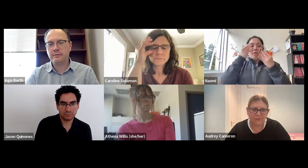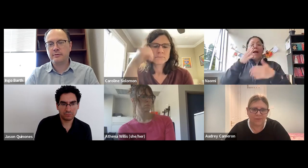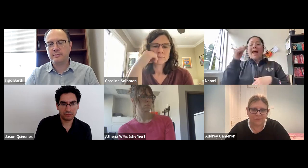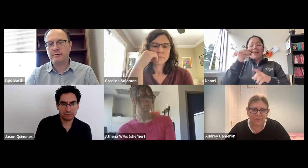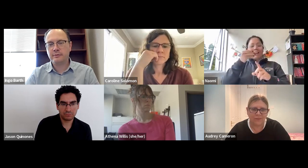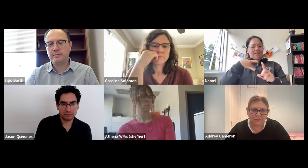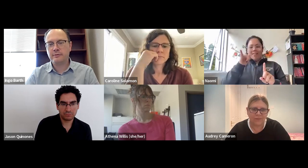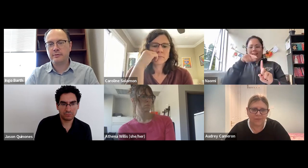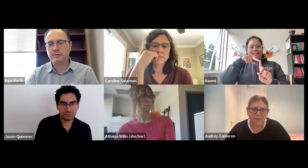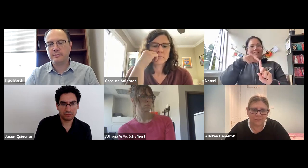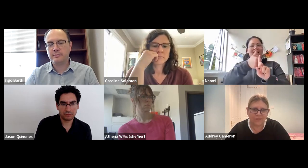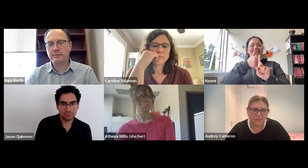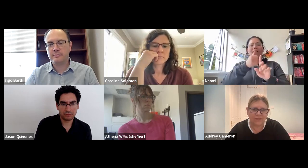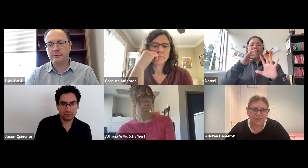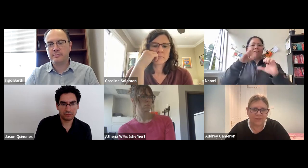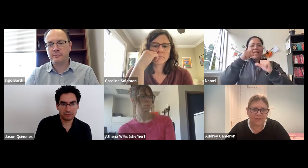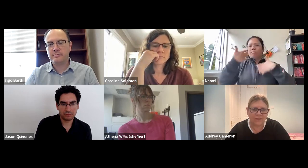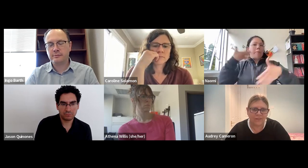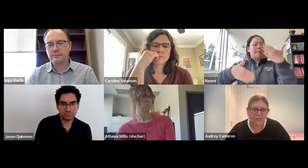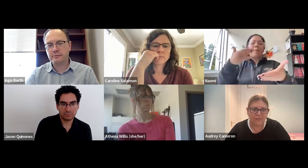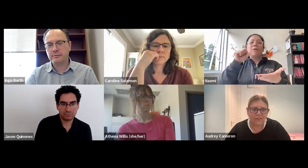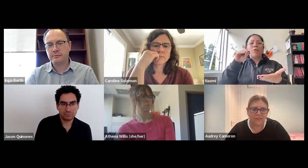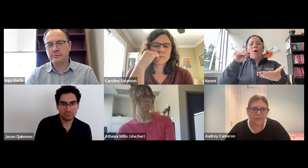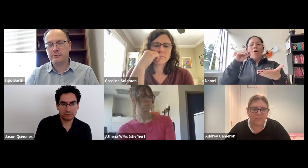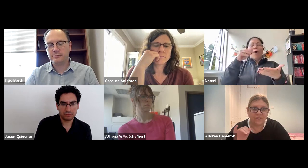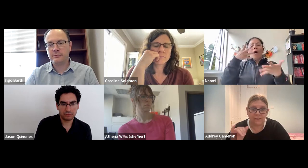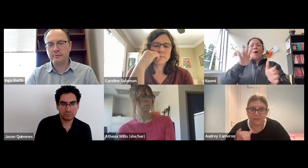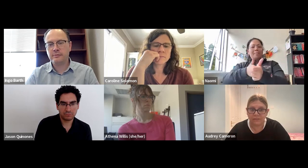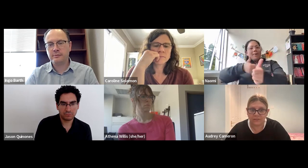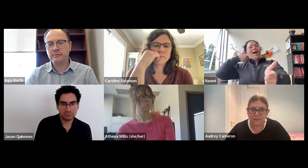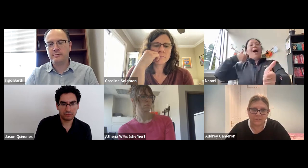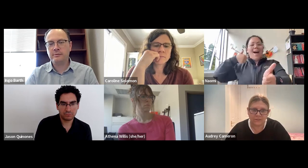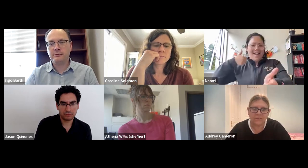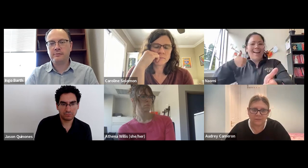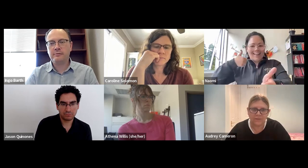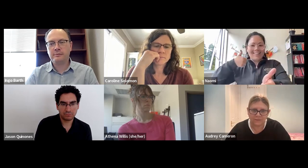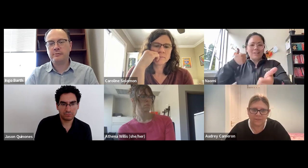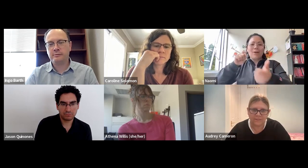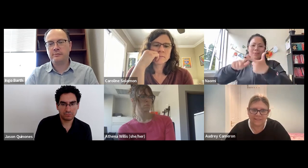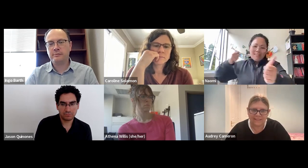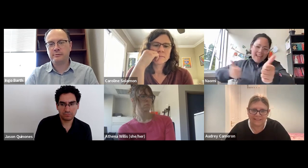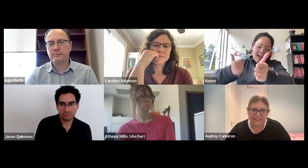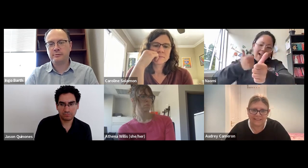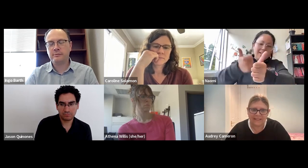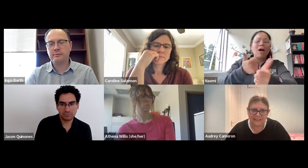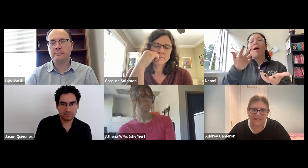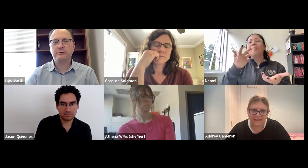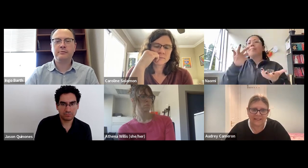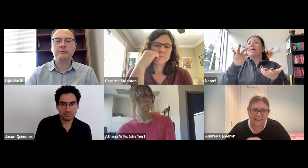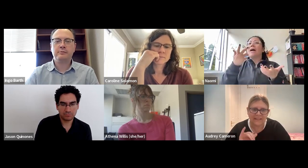hard. You know, a lot of those concepts are fairly new and evolving quickly. So it almost feels like we're a little bit behind and we need